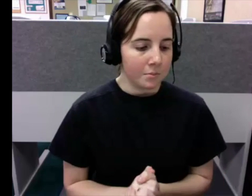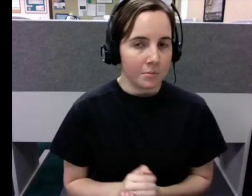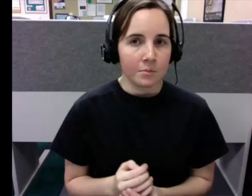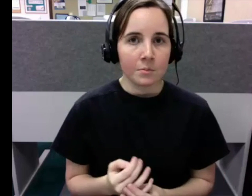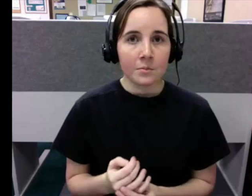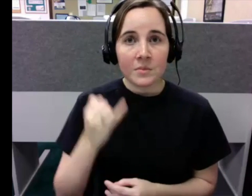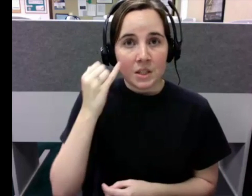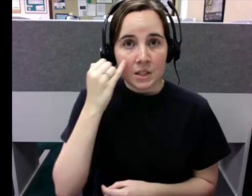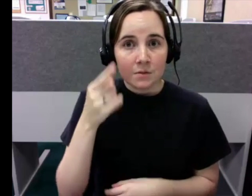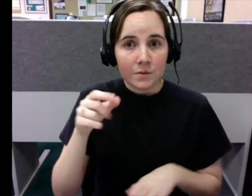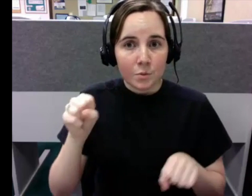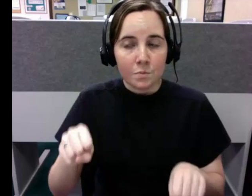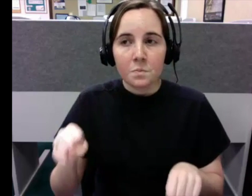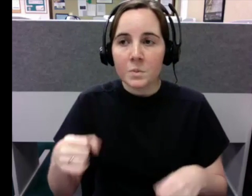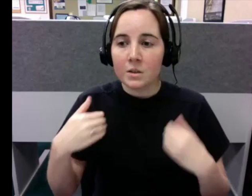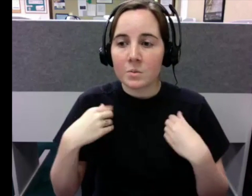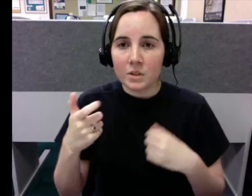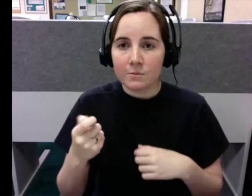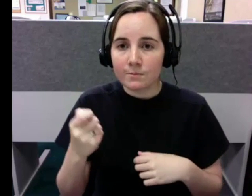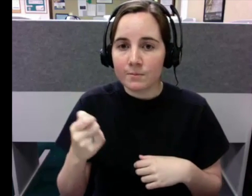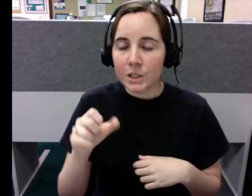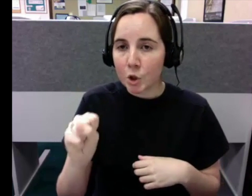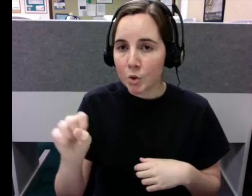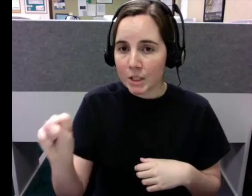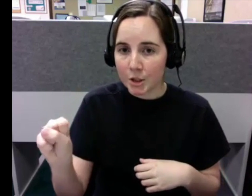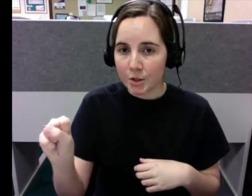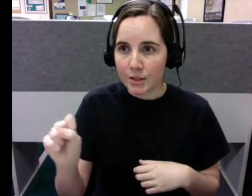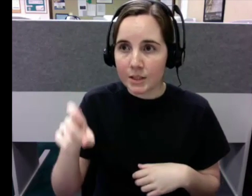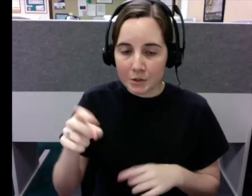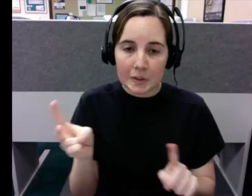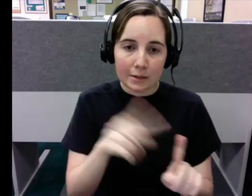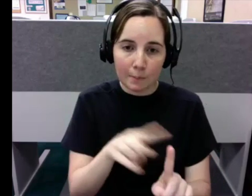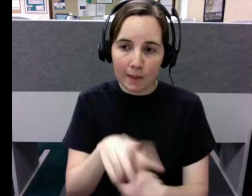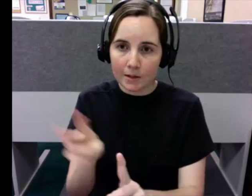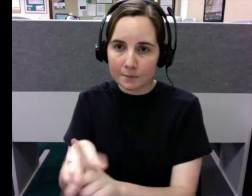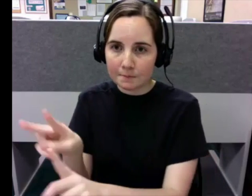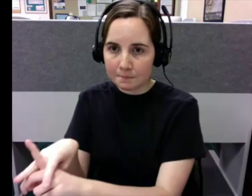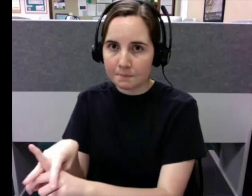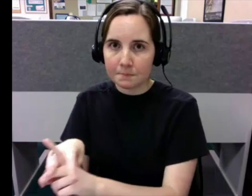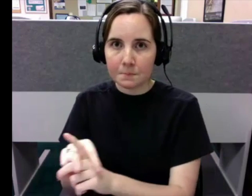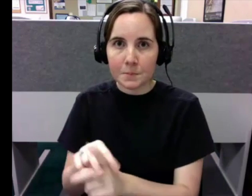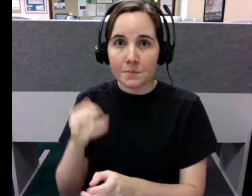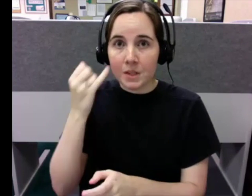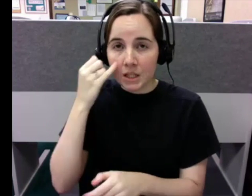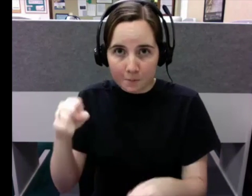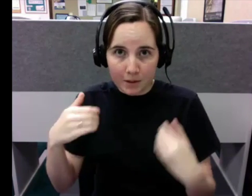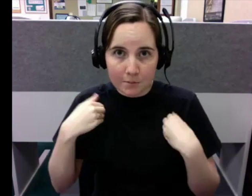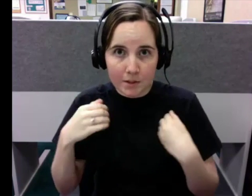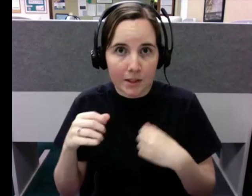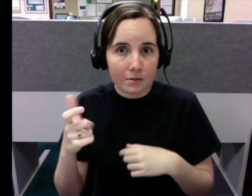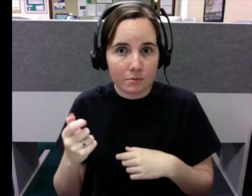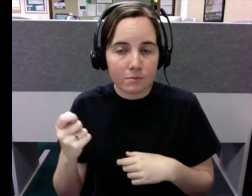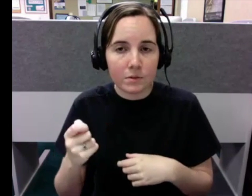If you're eligible for Social Security or other benefits, you must apply for them. If eligible, you can get